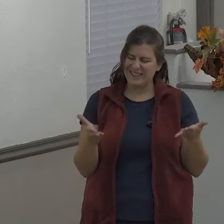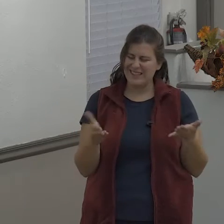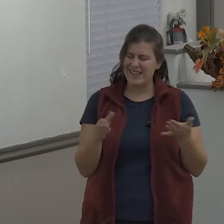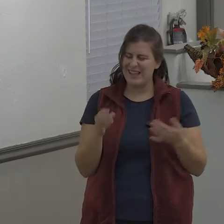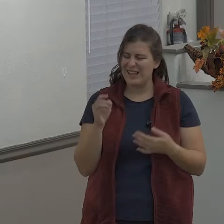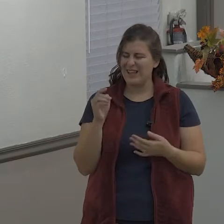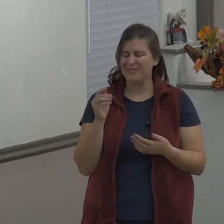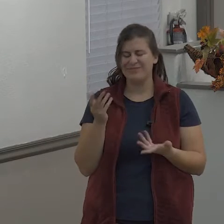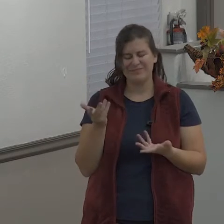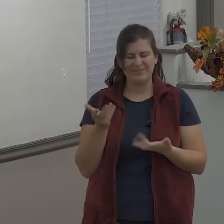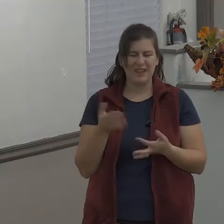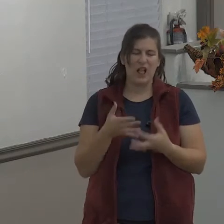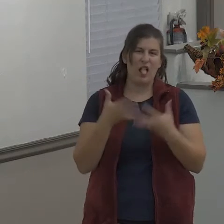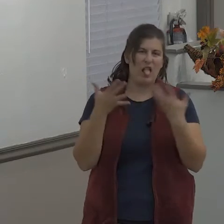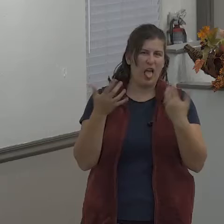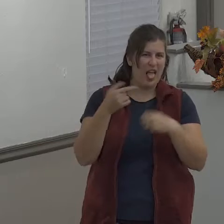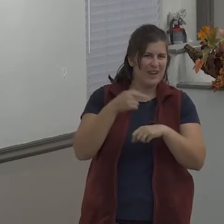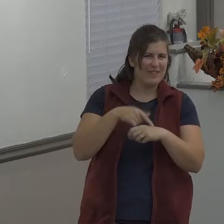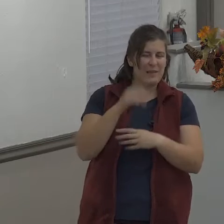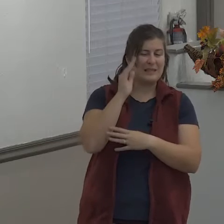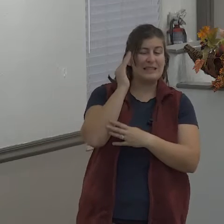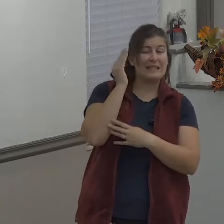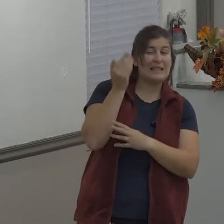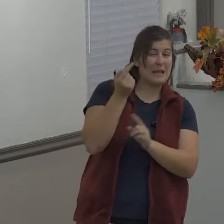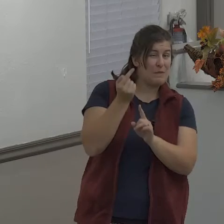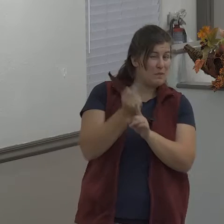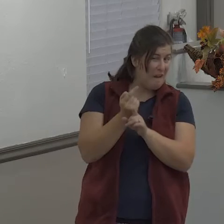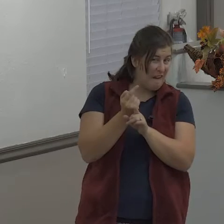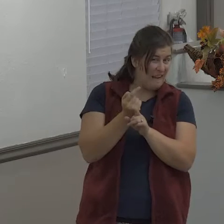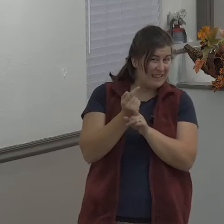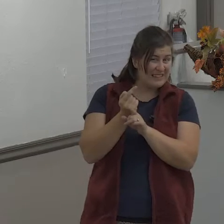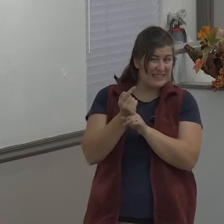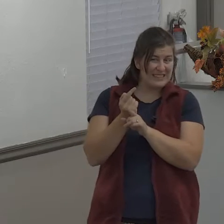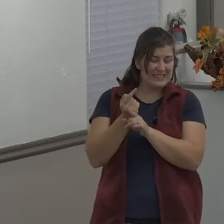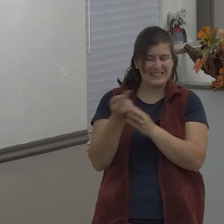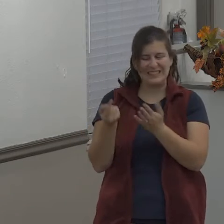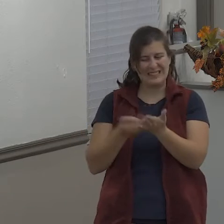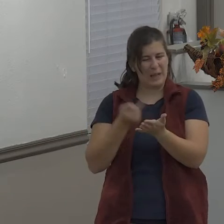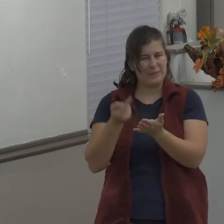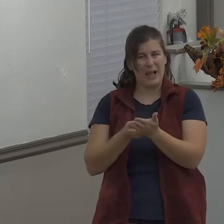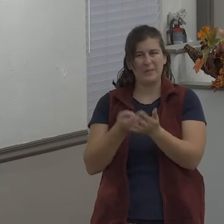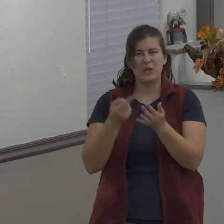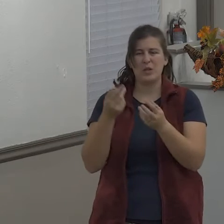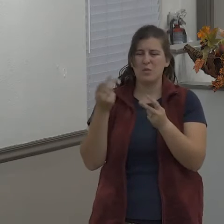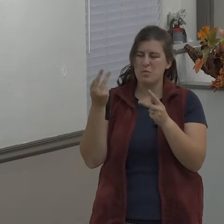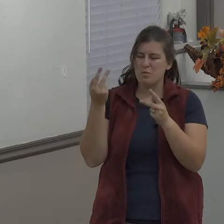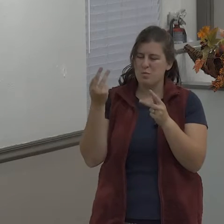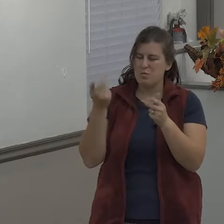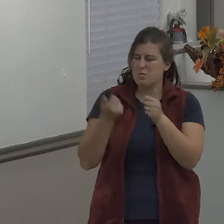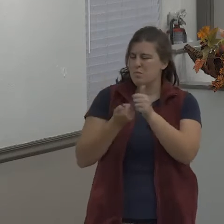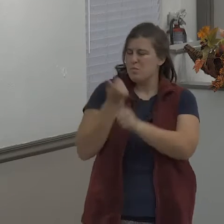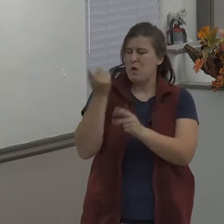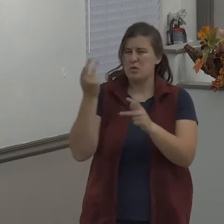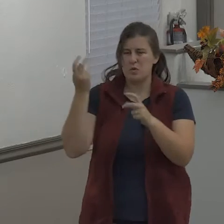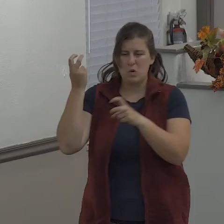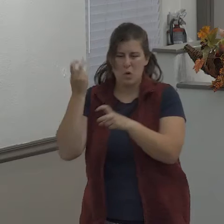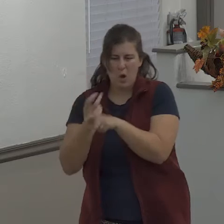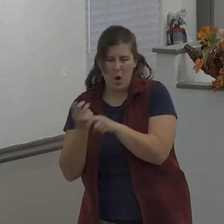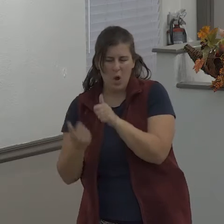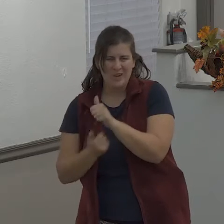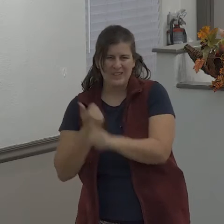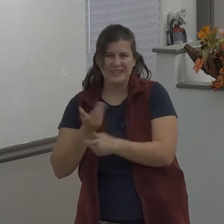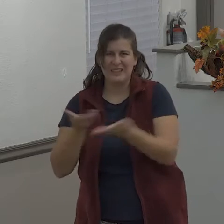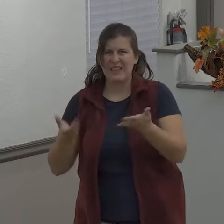things that a lot of times seem to be the right thing sometimes be the most difficult thing that we can